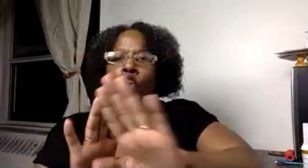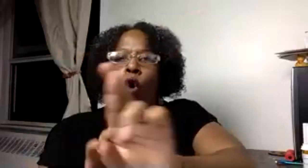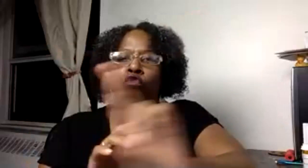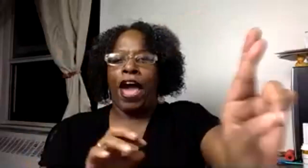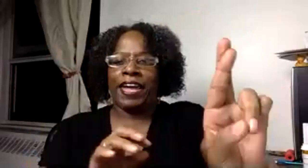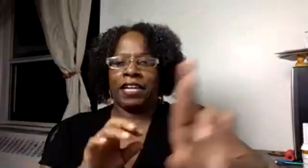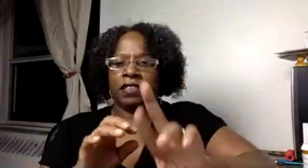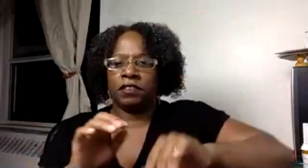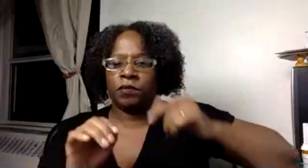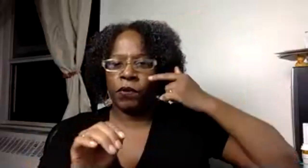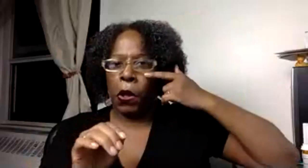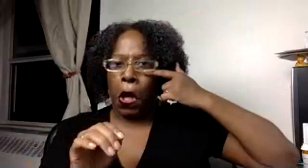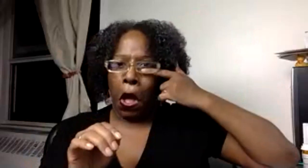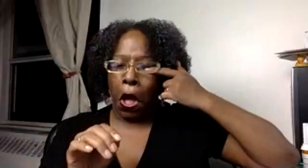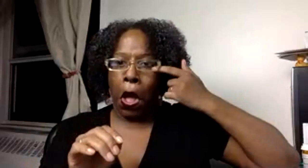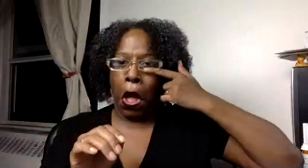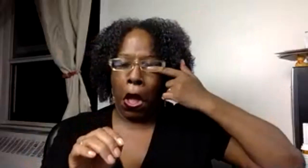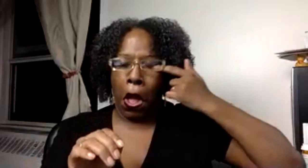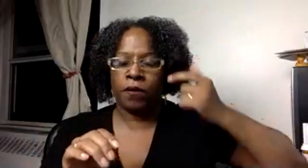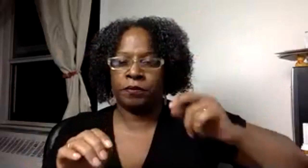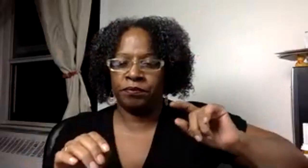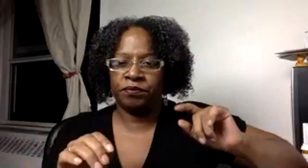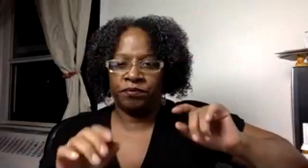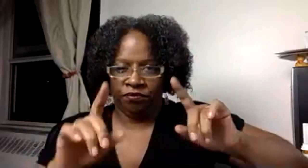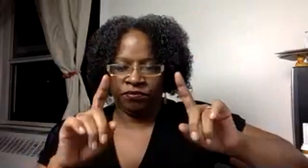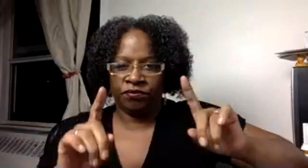you. Move over to your right a little bit more.